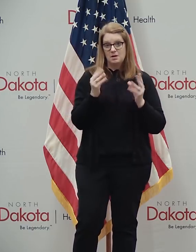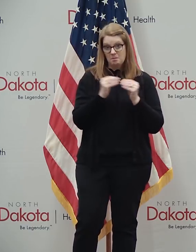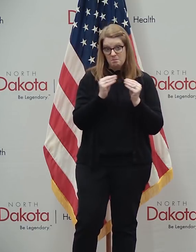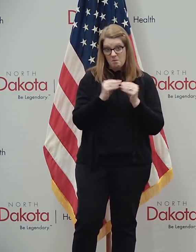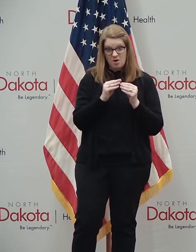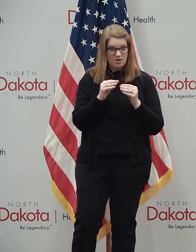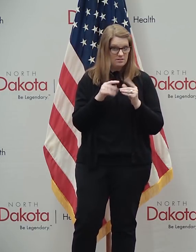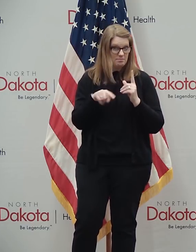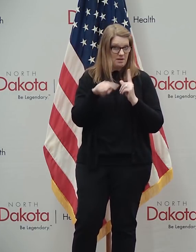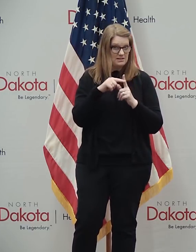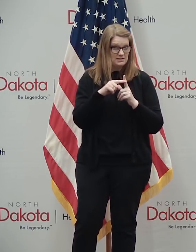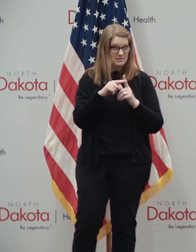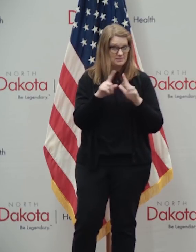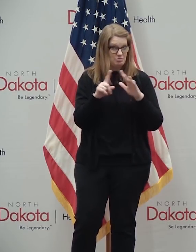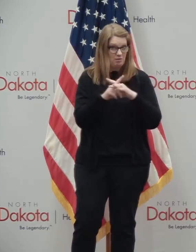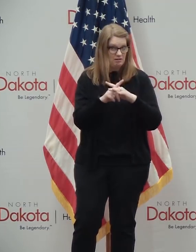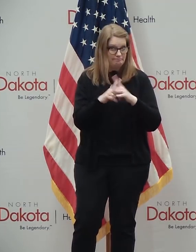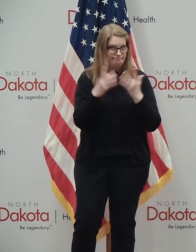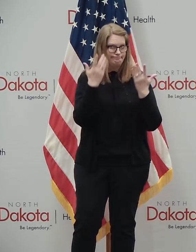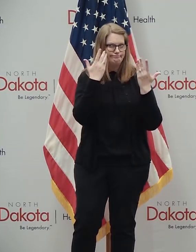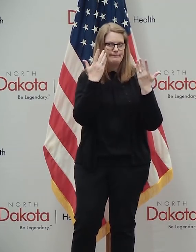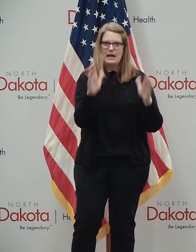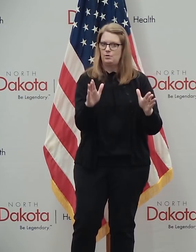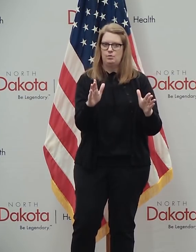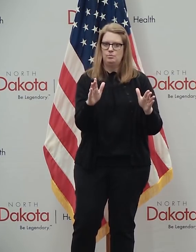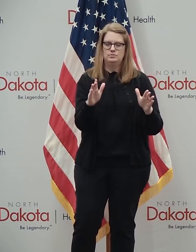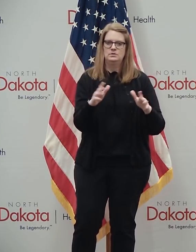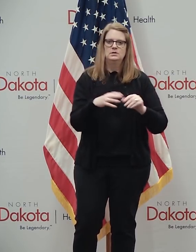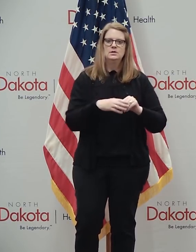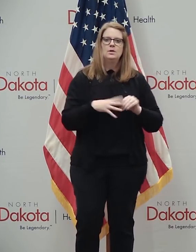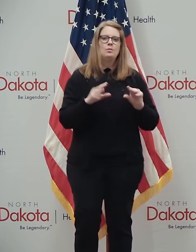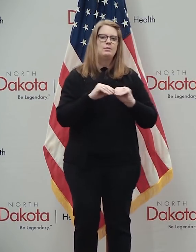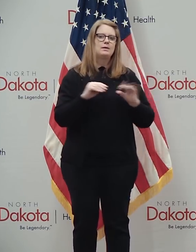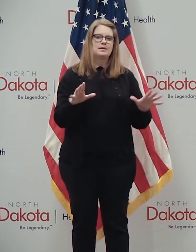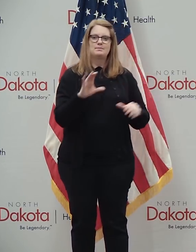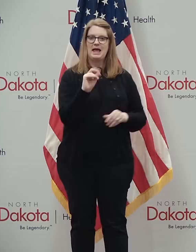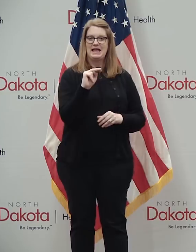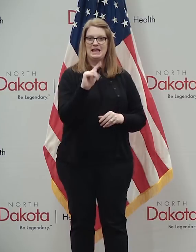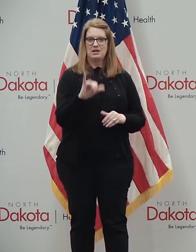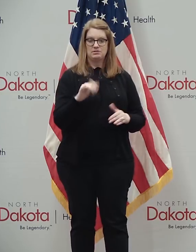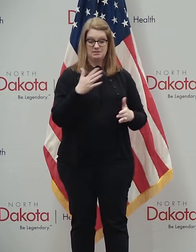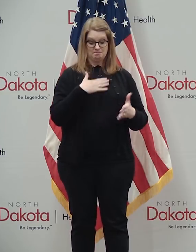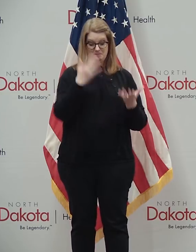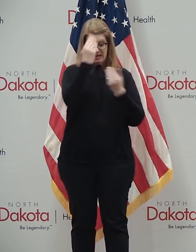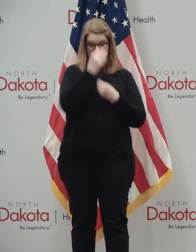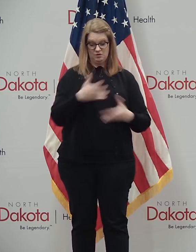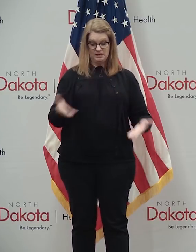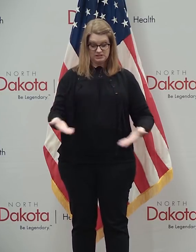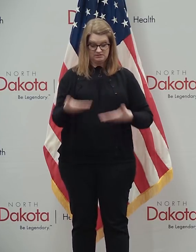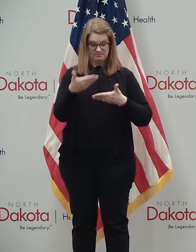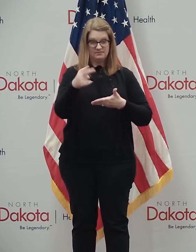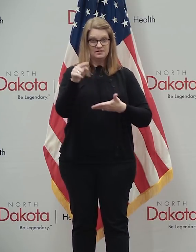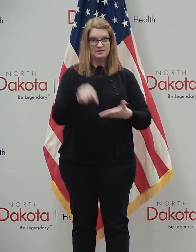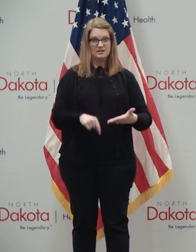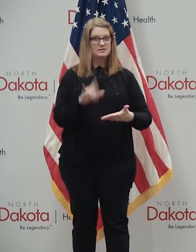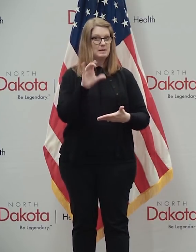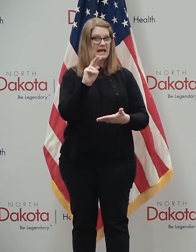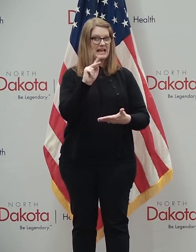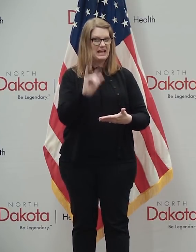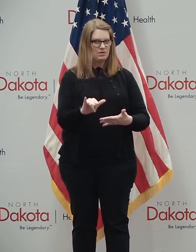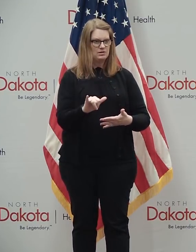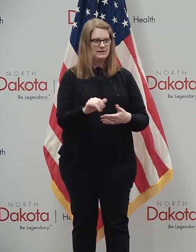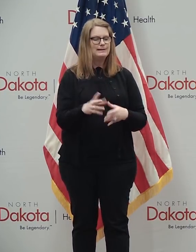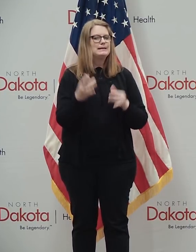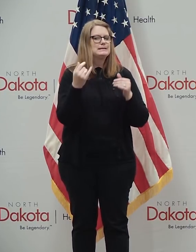know the answer to that, because we release by county at the state. I get the information by county. It's up to the